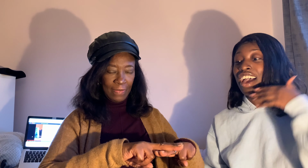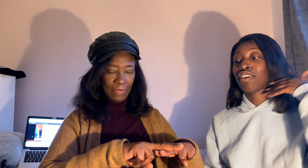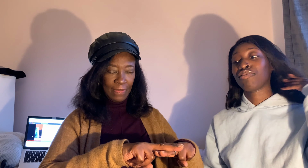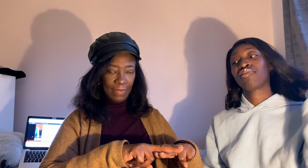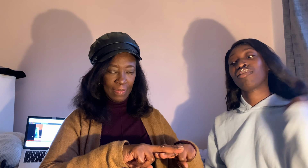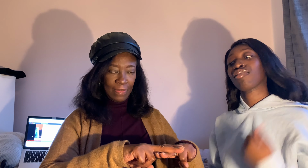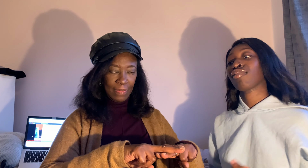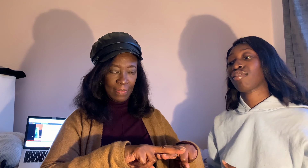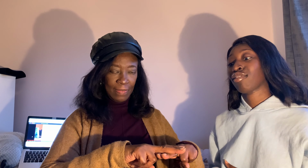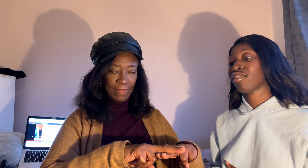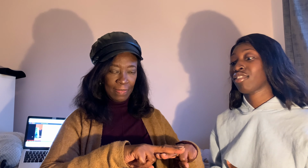F.